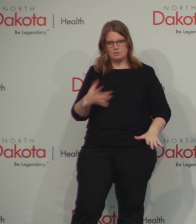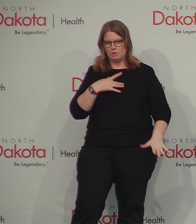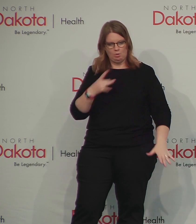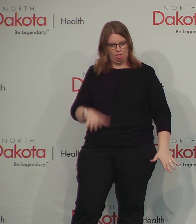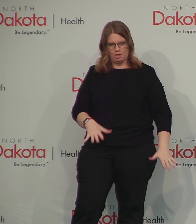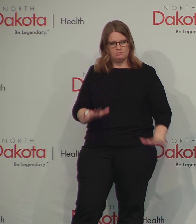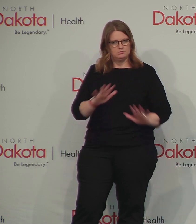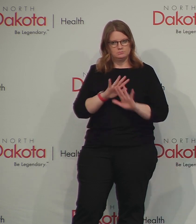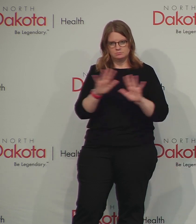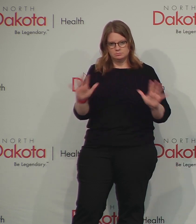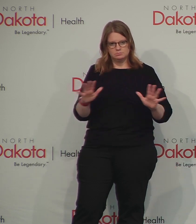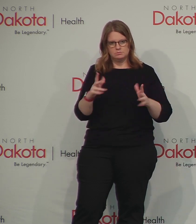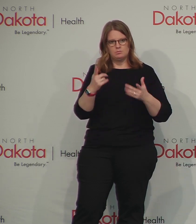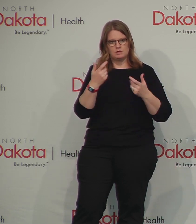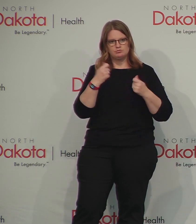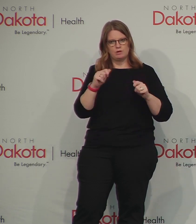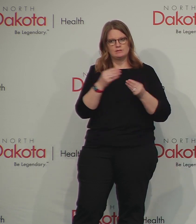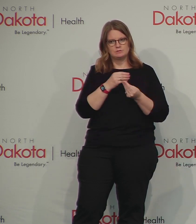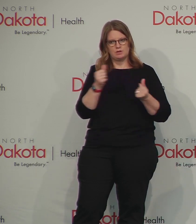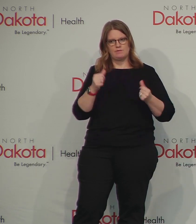work to solve that.